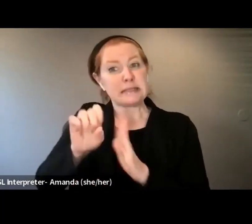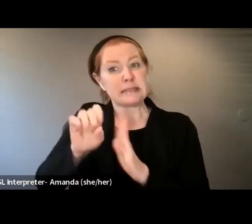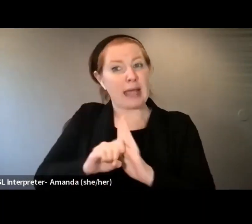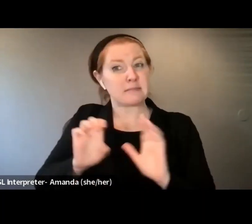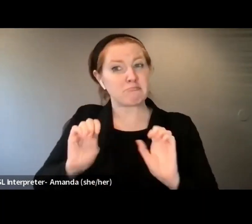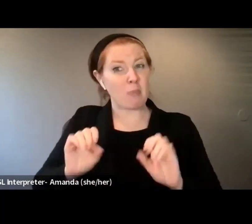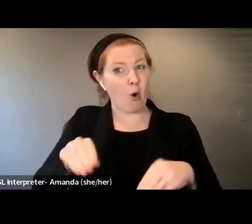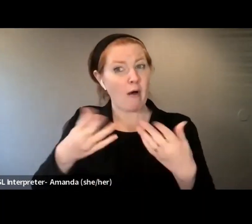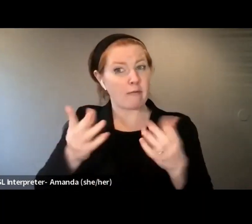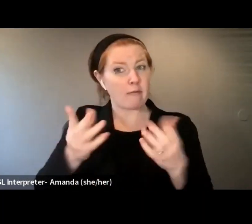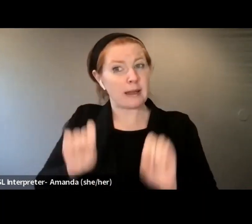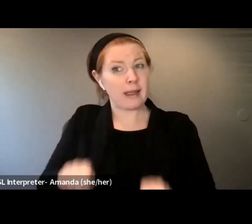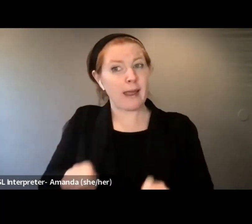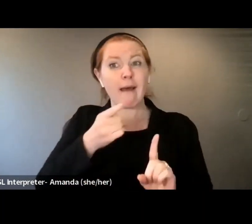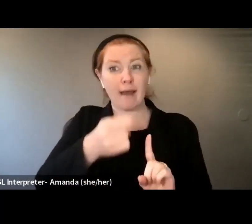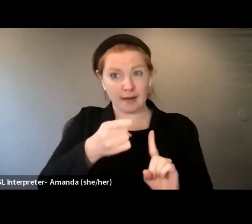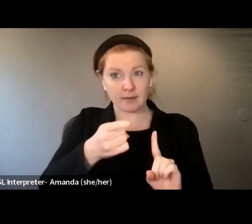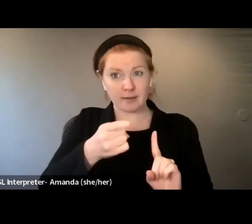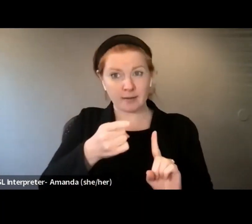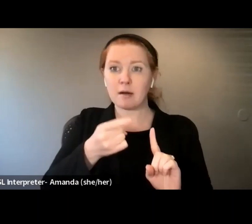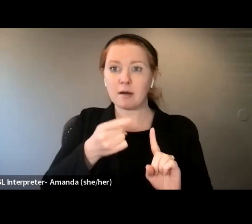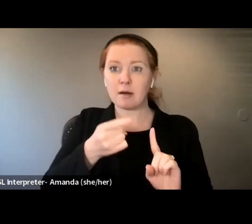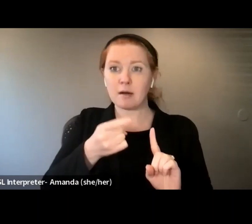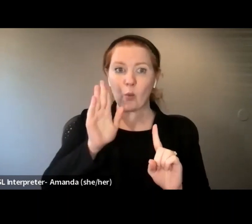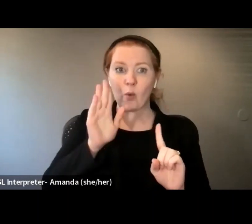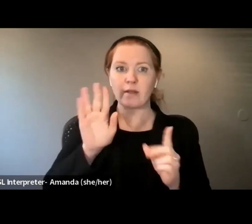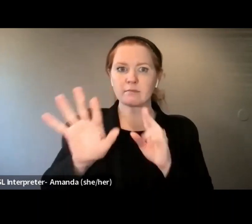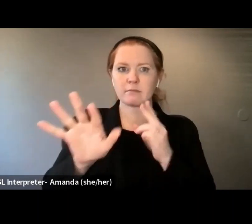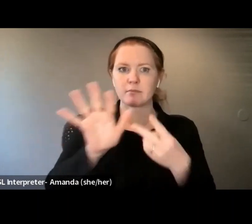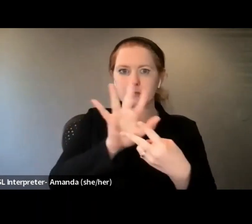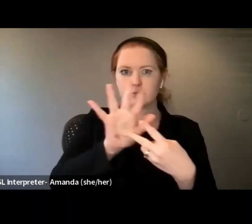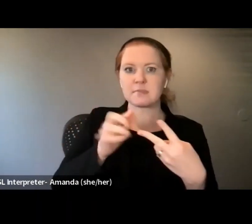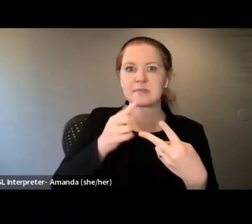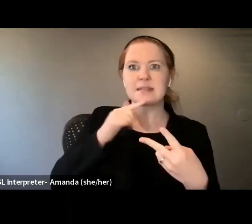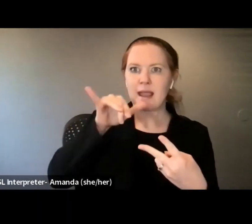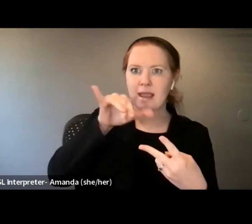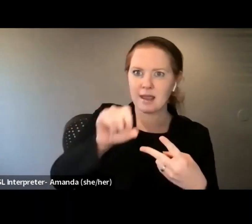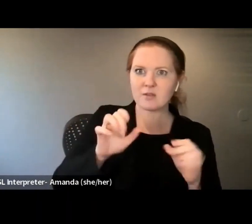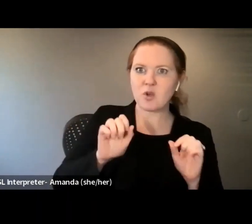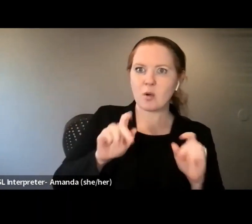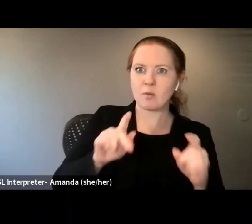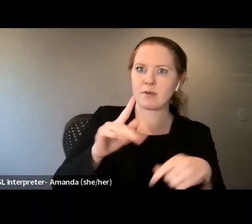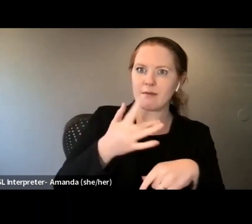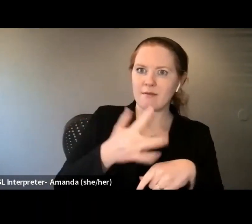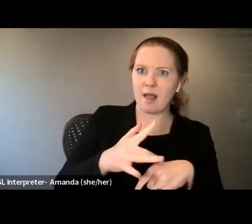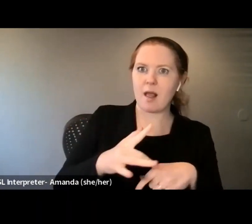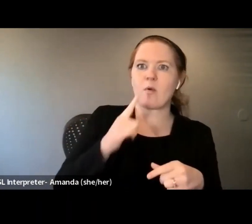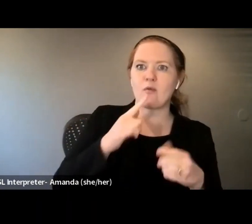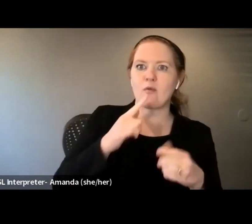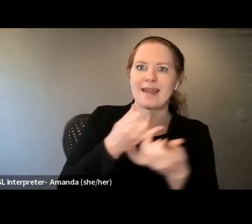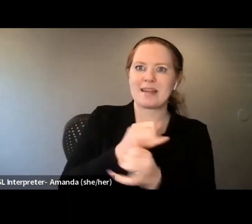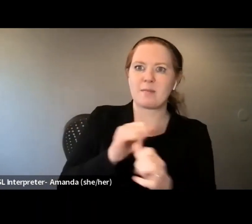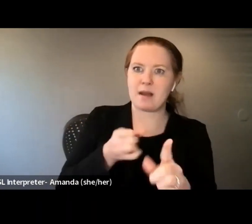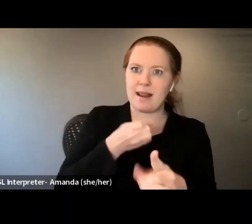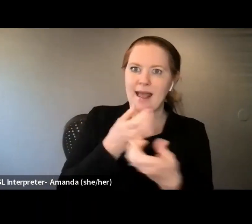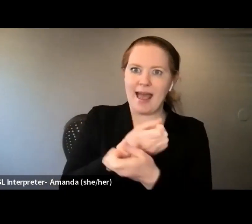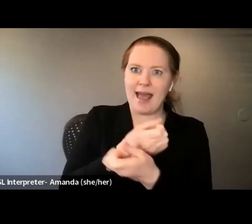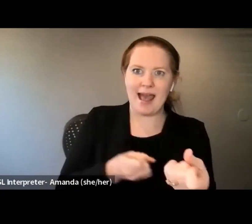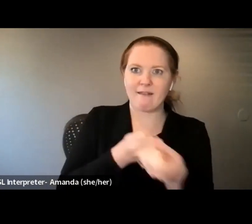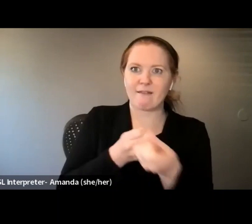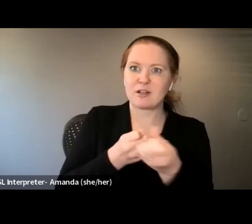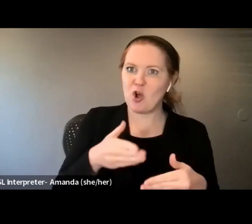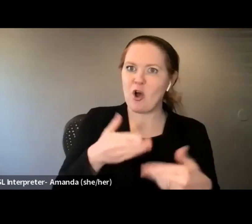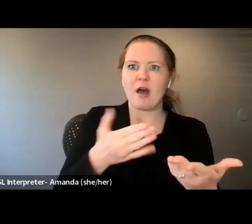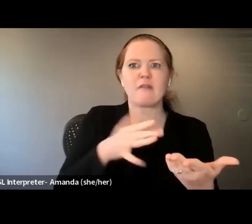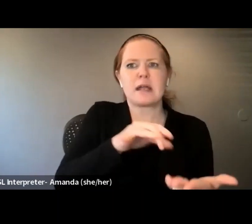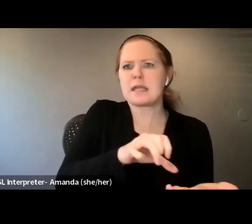they'll say whether they have chosen to offer opportunities for independent advocacy. But this might be,